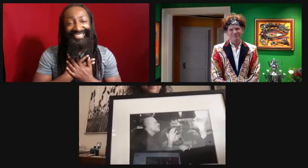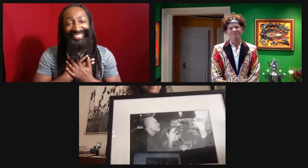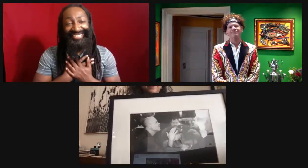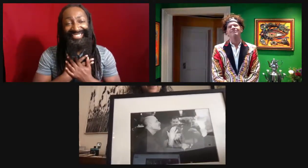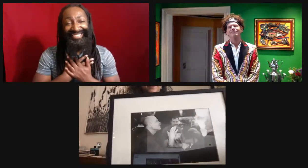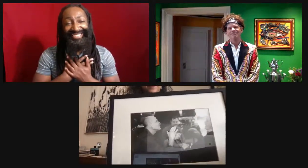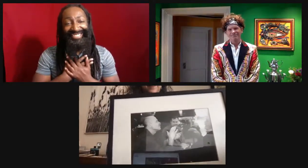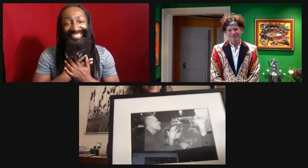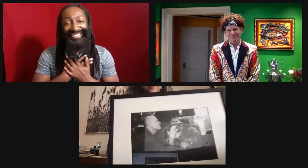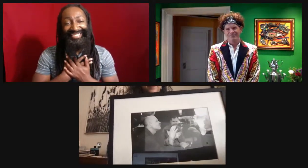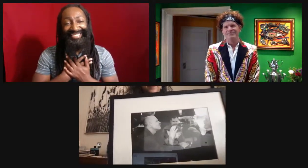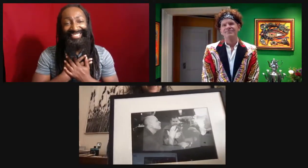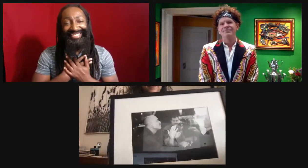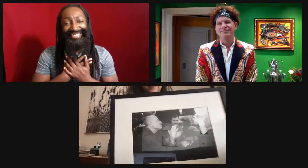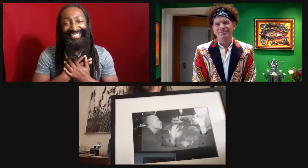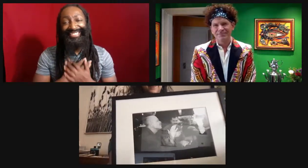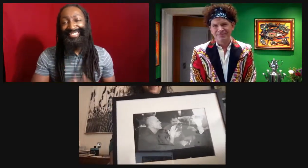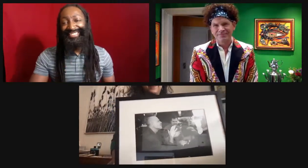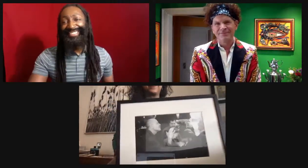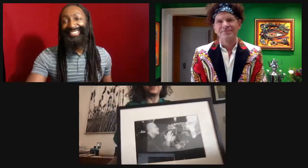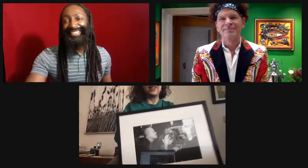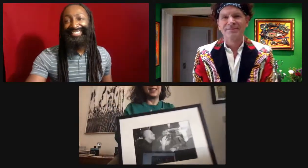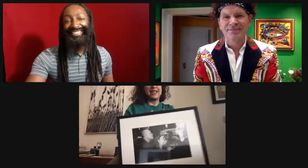Oh, yes, yes. This was Granville.